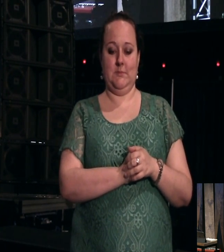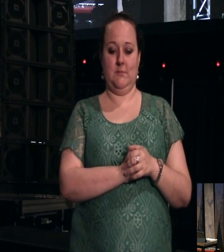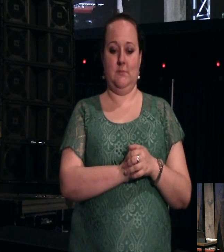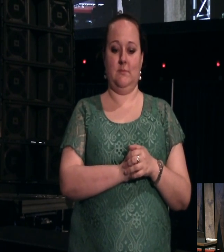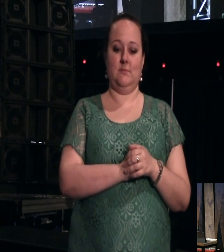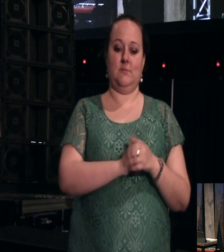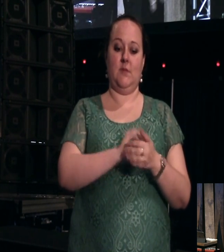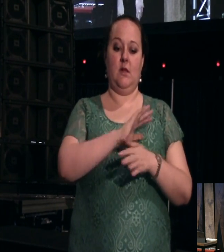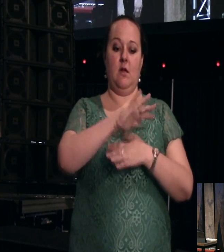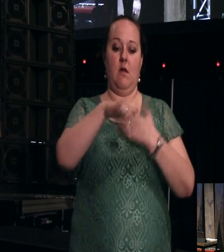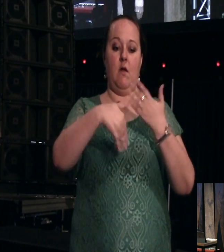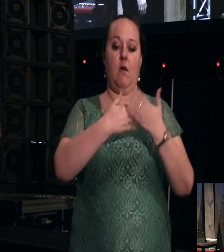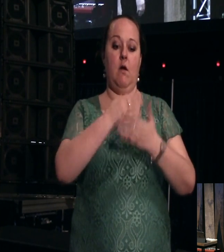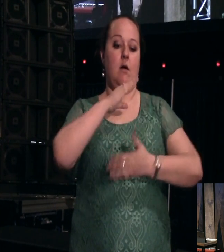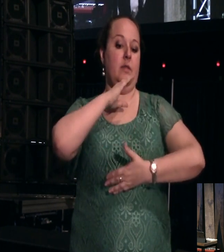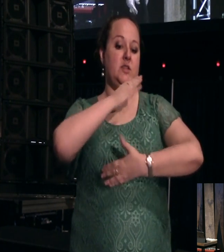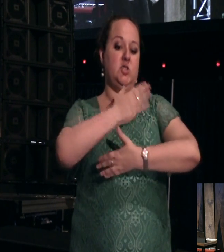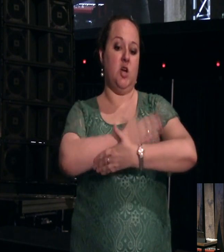okay. It